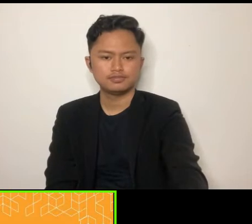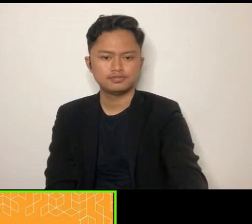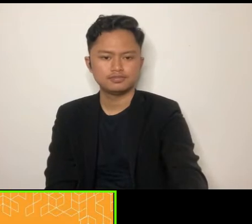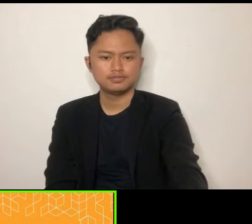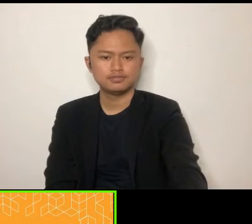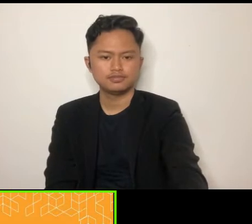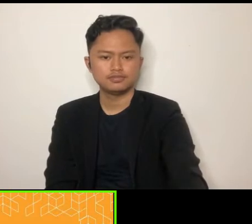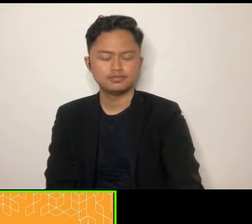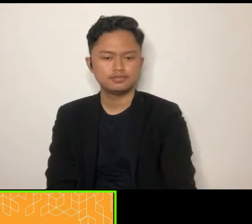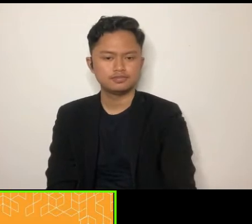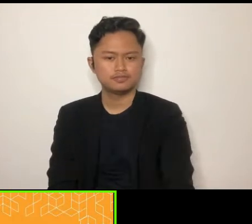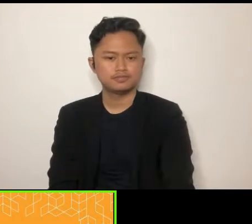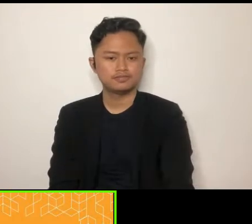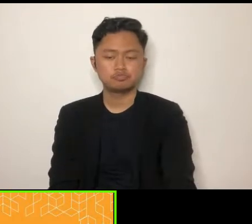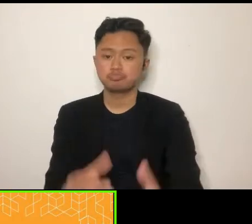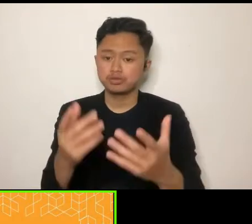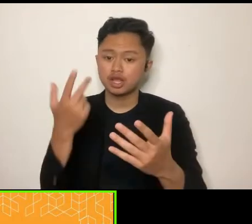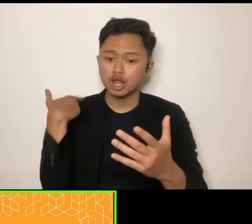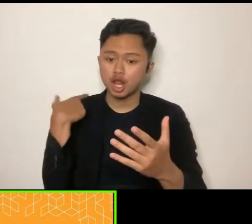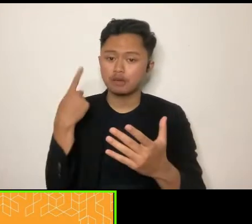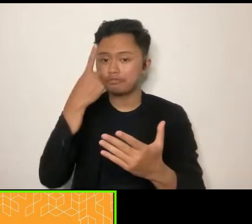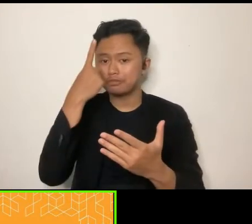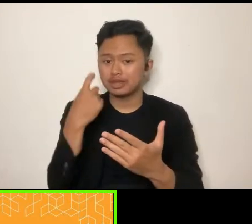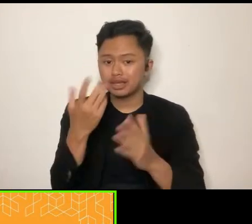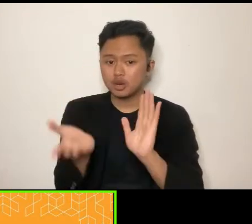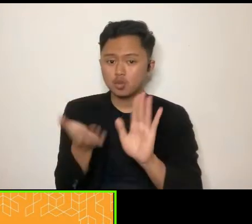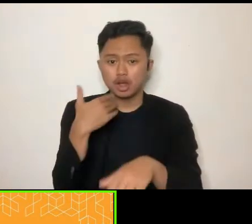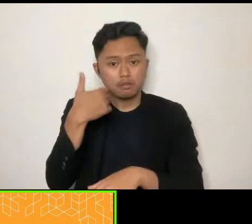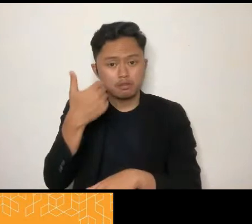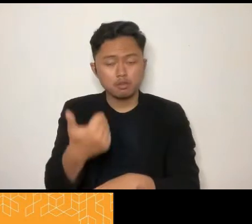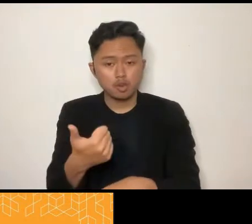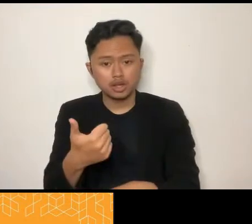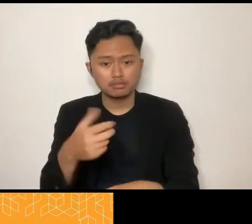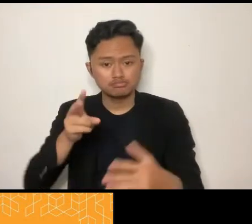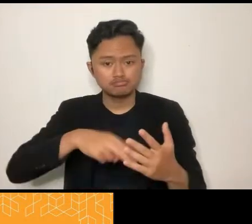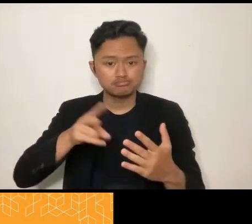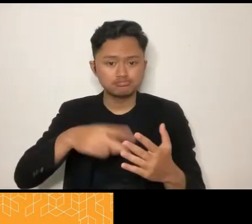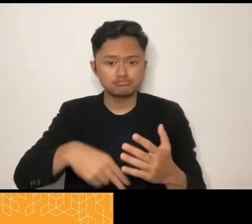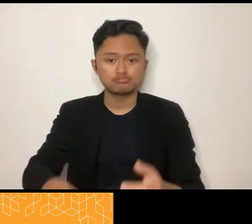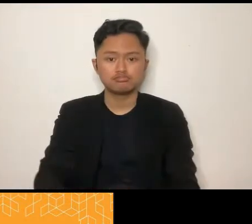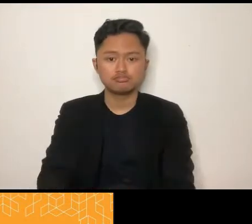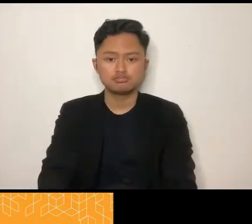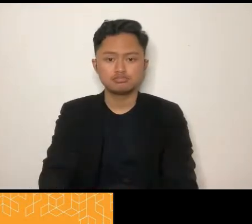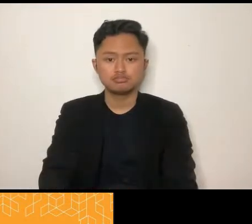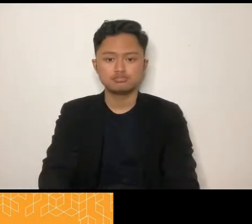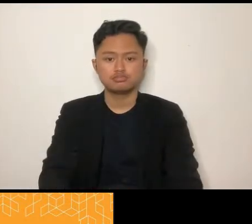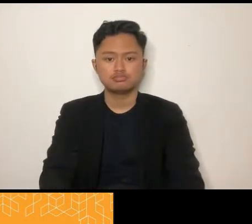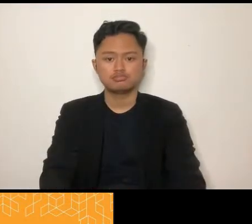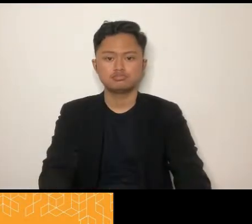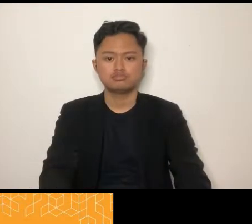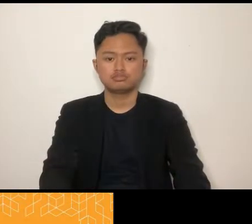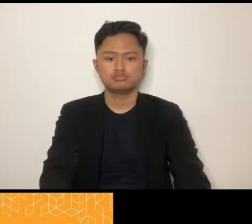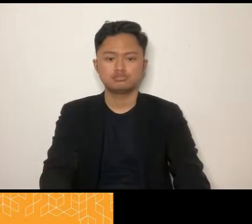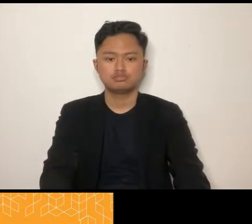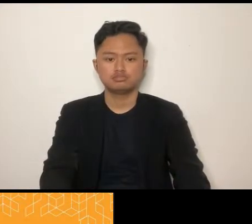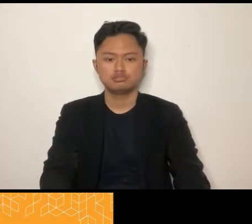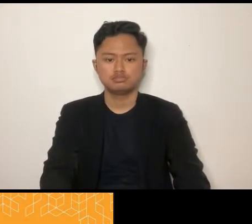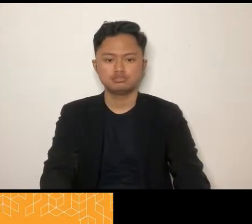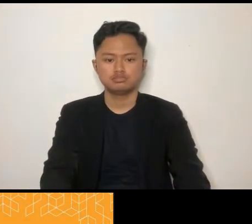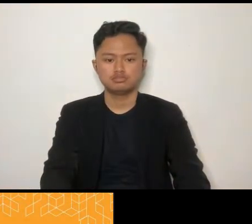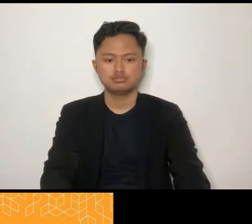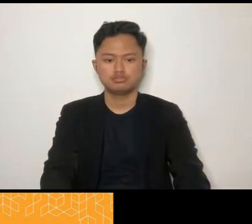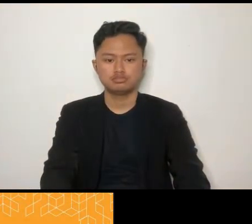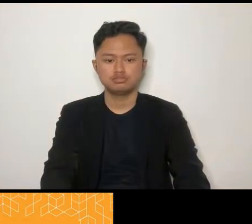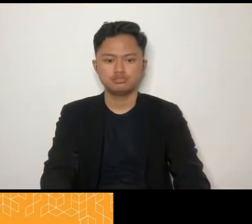can you read the questions, please? Of course. Yeah. It's in the chat box as well in the